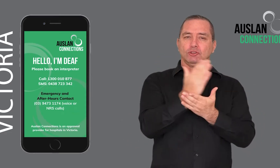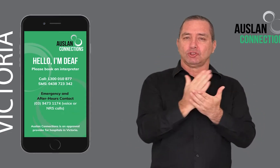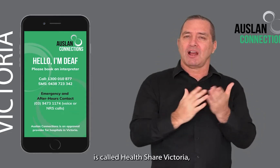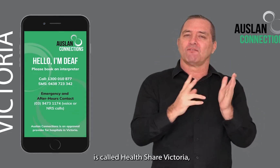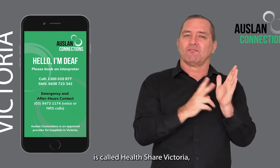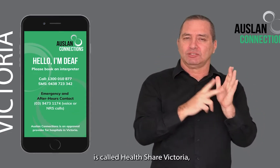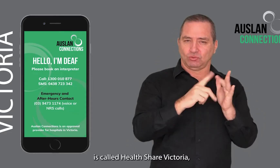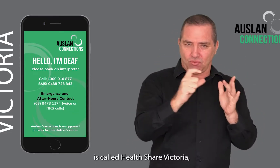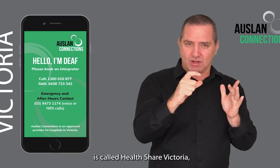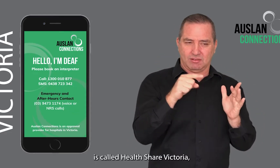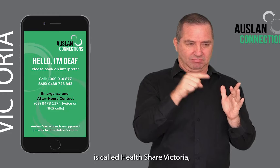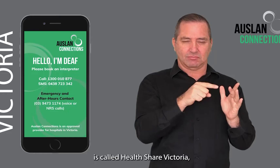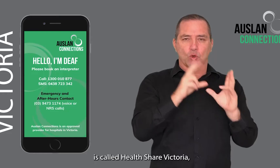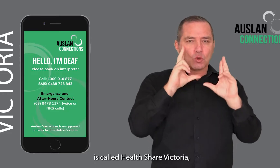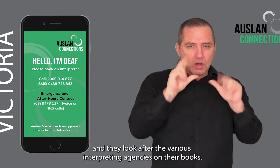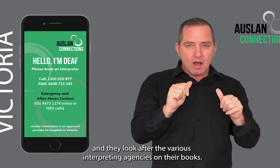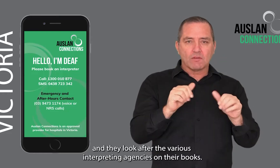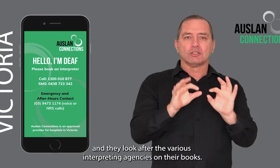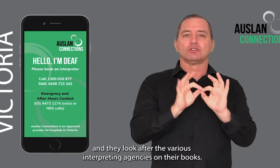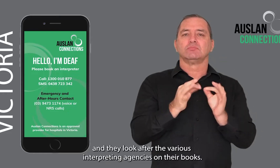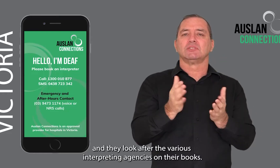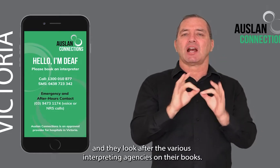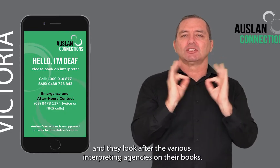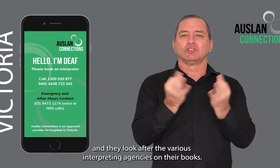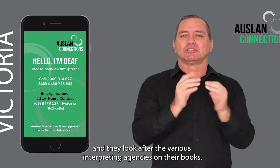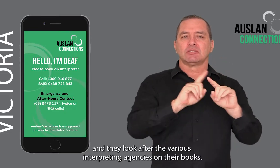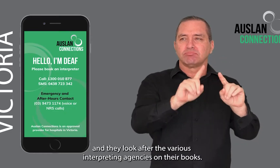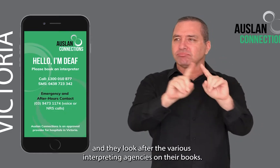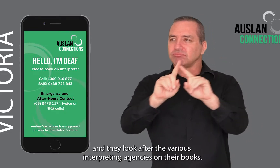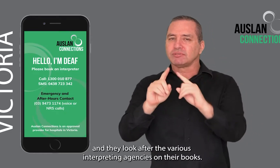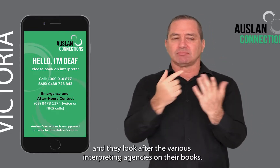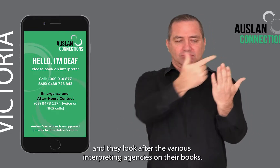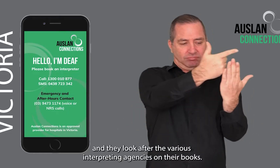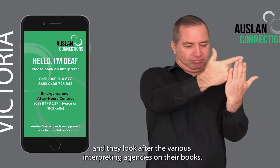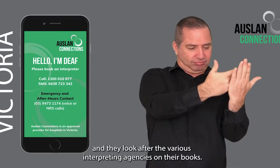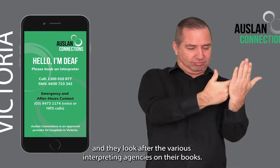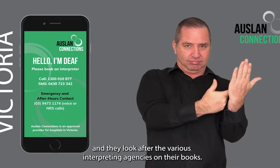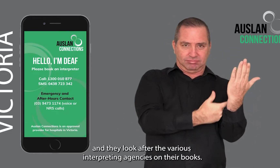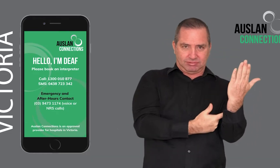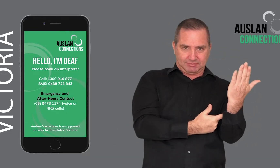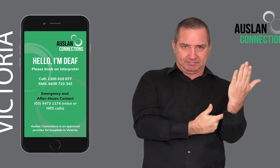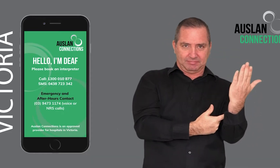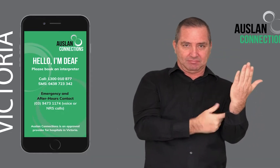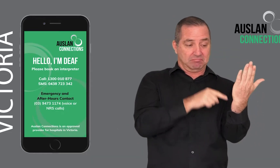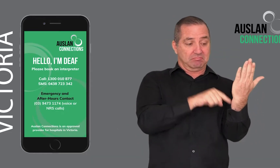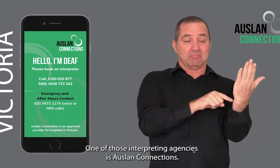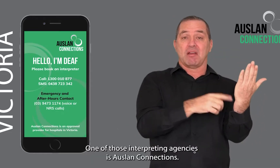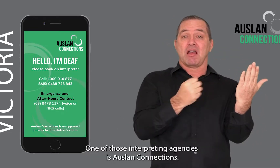is called Health Share Victoria, and they look after the various interpreting agencies on their books. One of